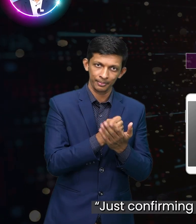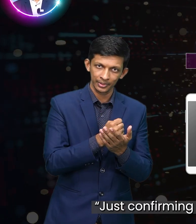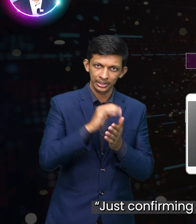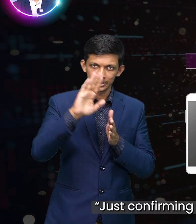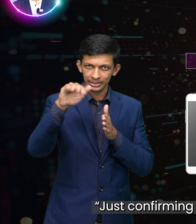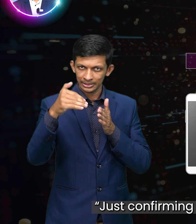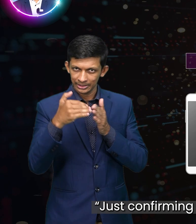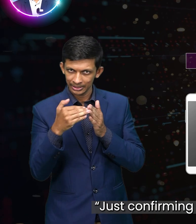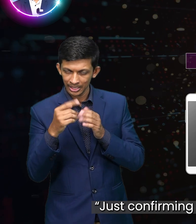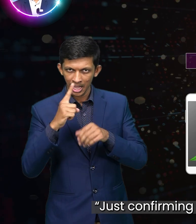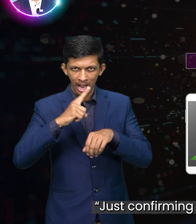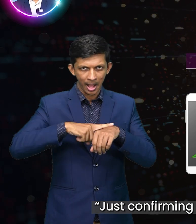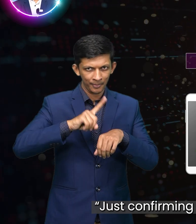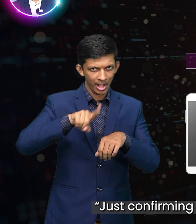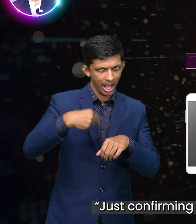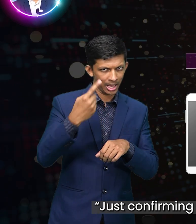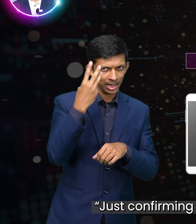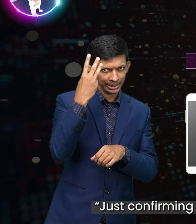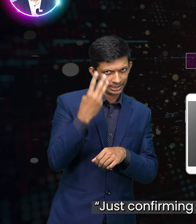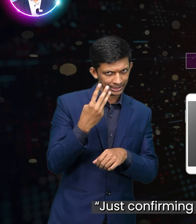tomorrow.